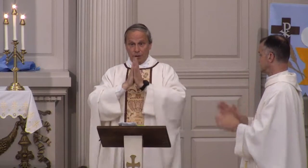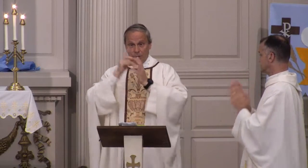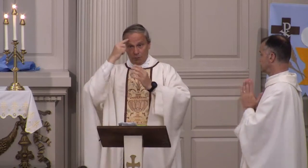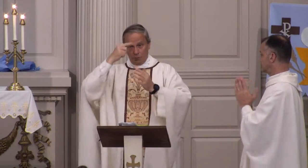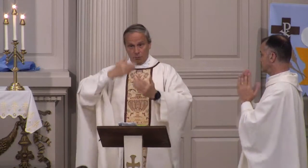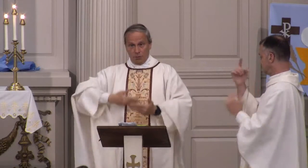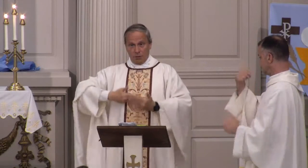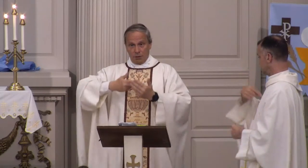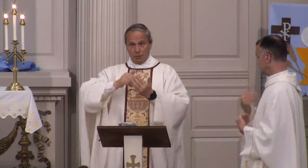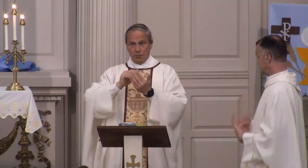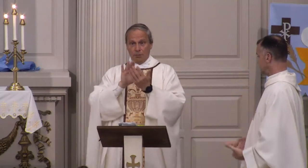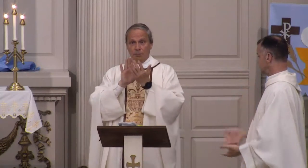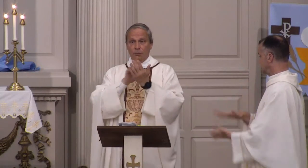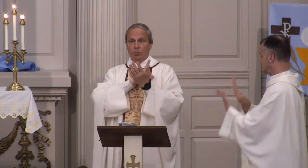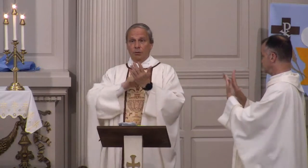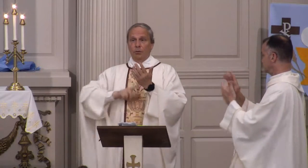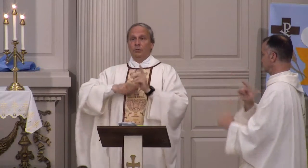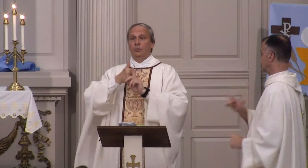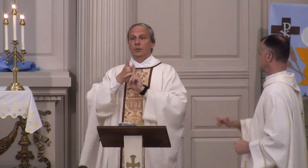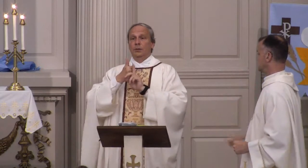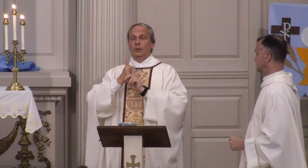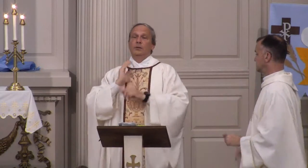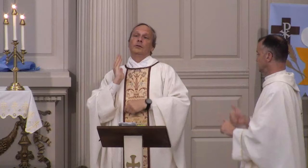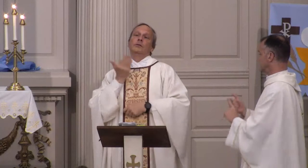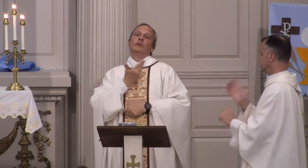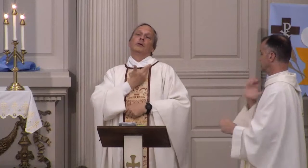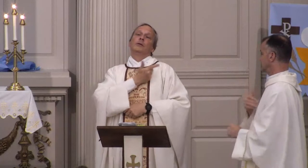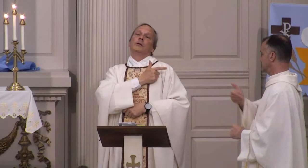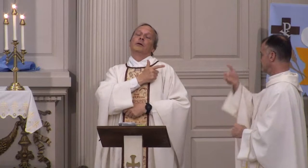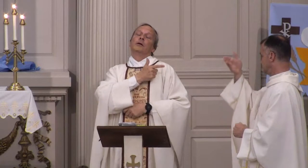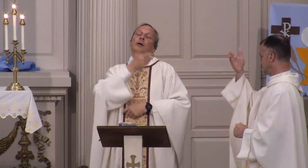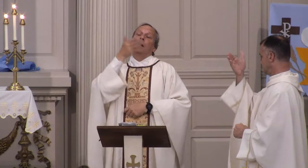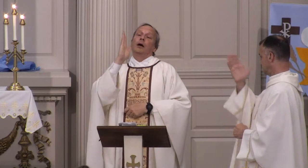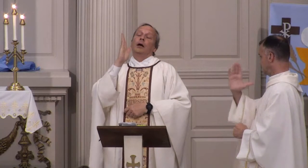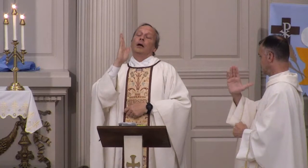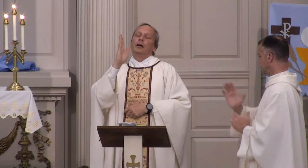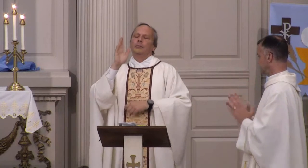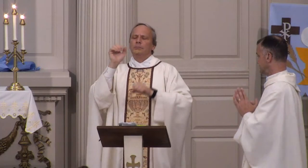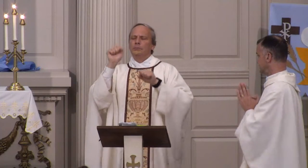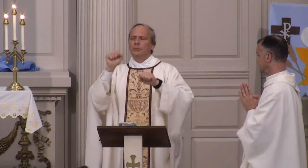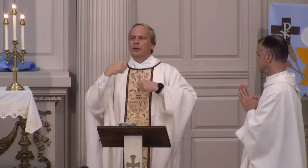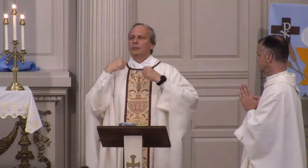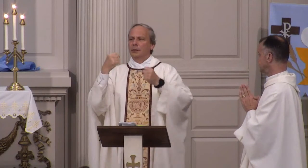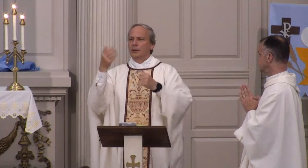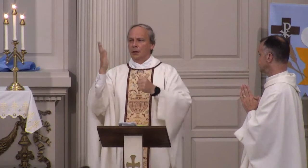brothers and sisters, to pray for me to the Lord our God.